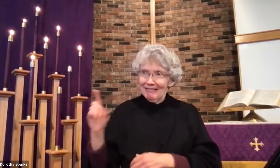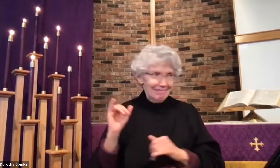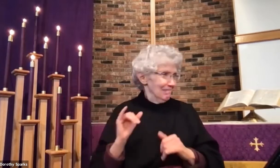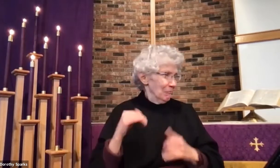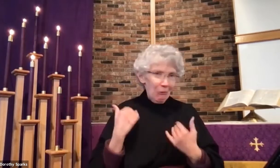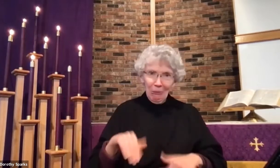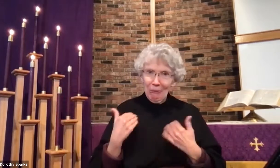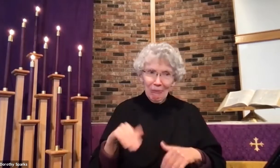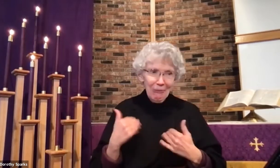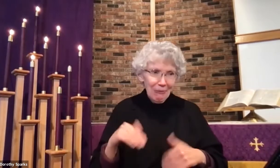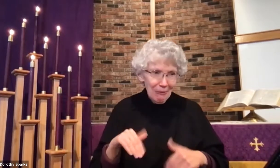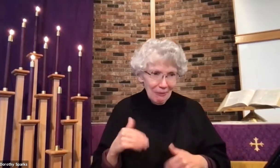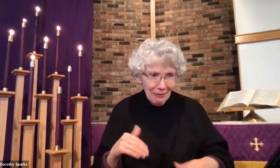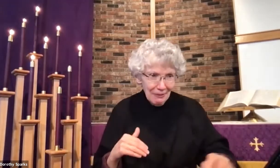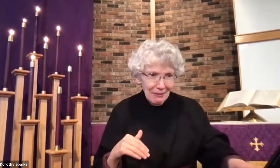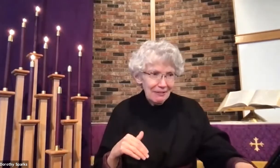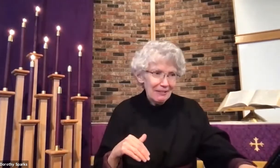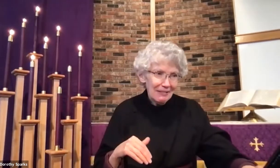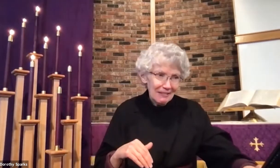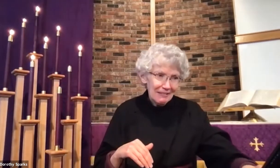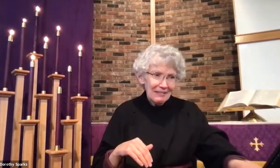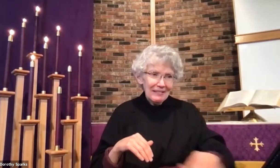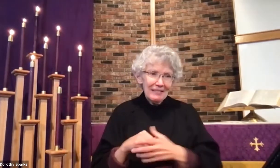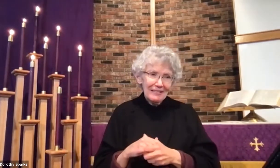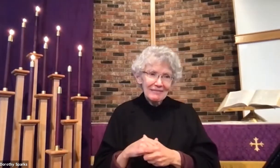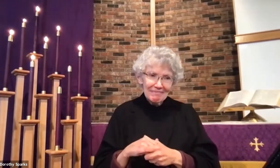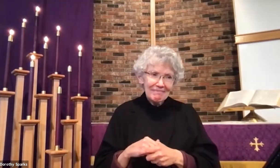tail. She was guarding her puppies.